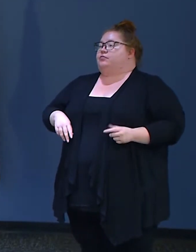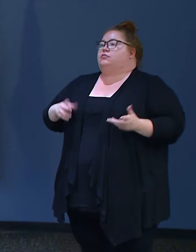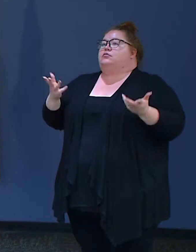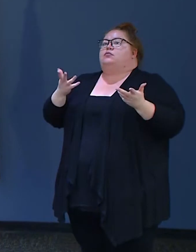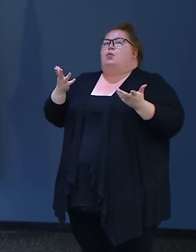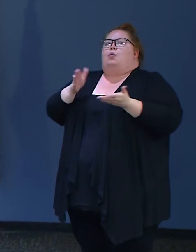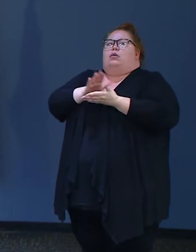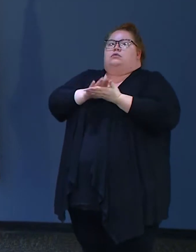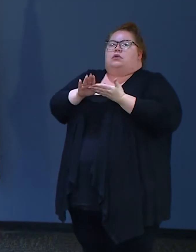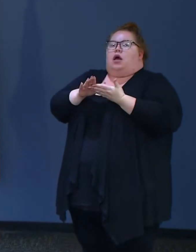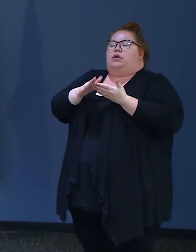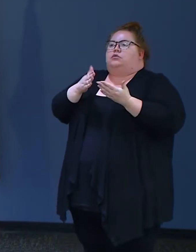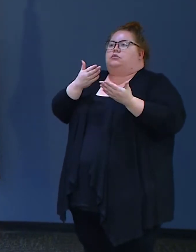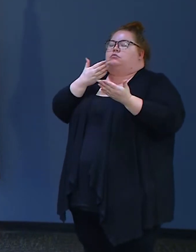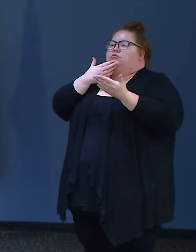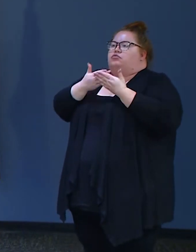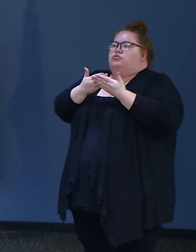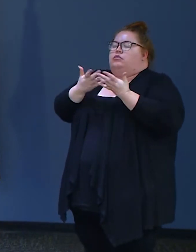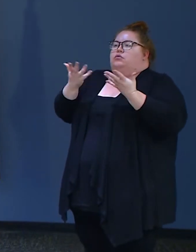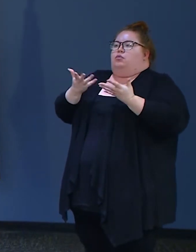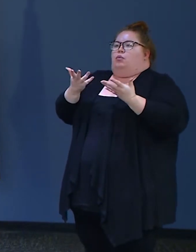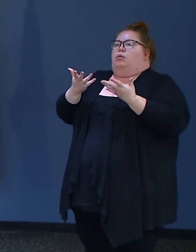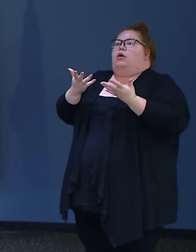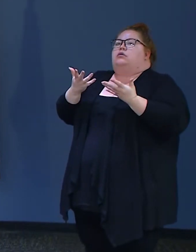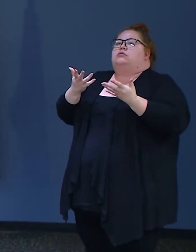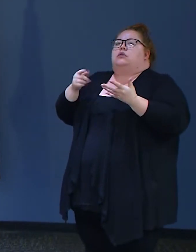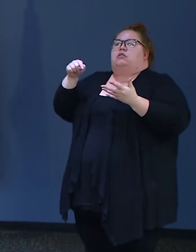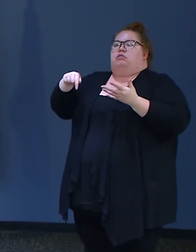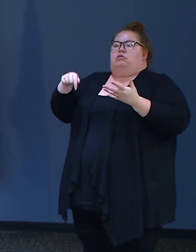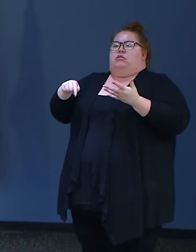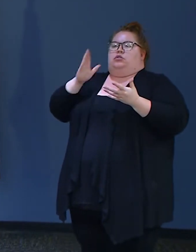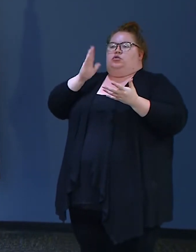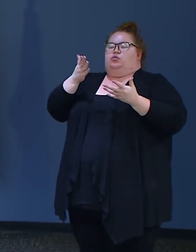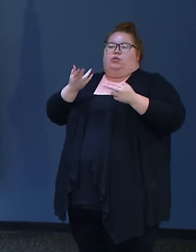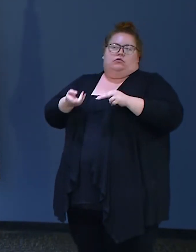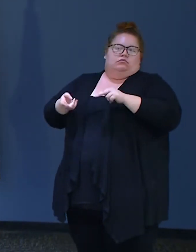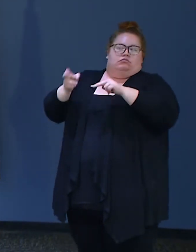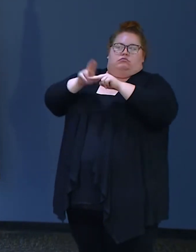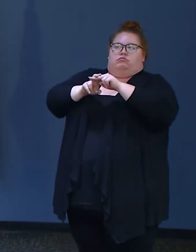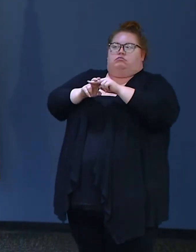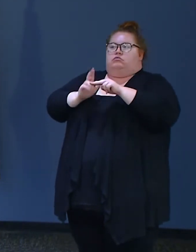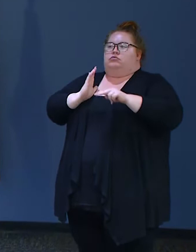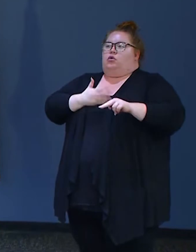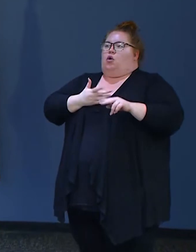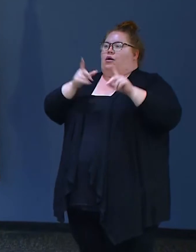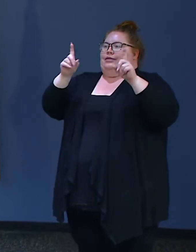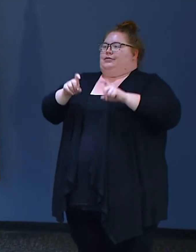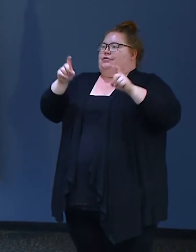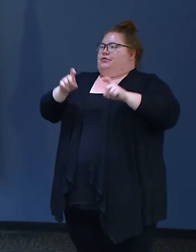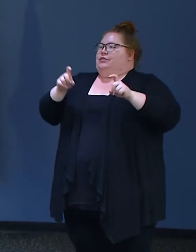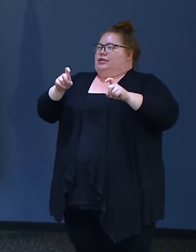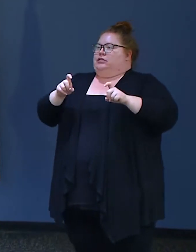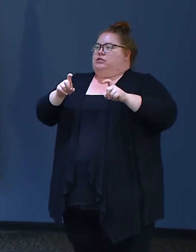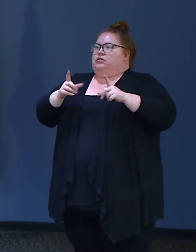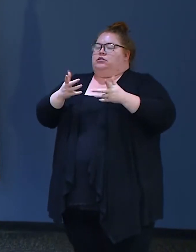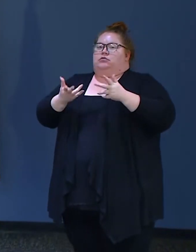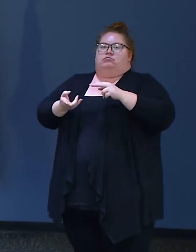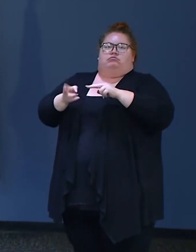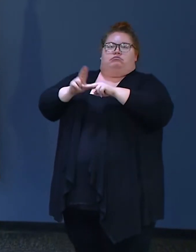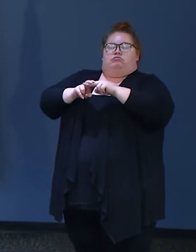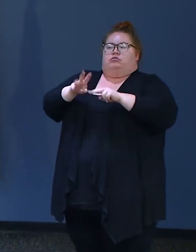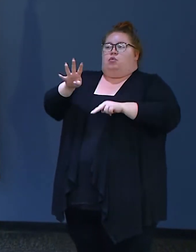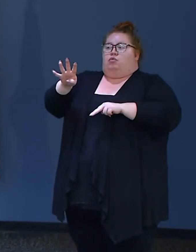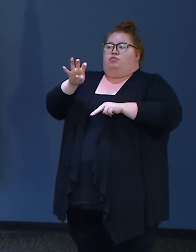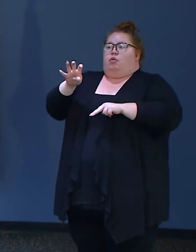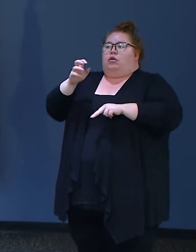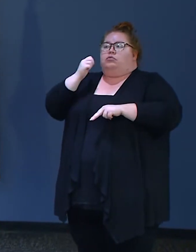the really important thing that we want to report, is that this increases our testing capability by 400 tests a day,